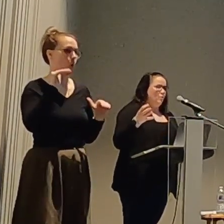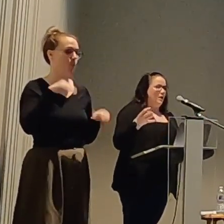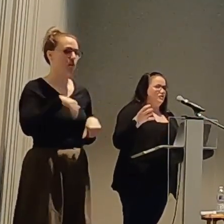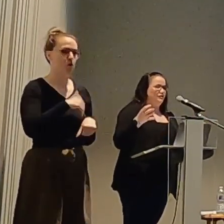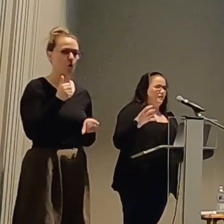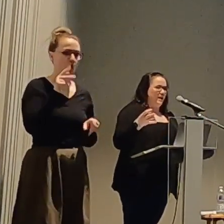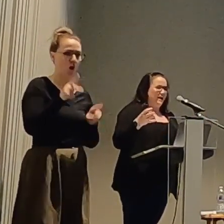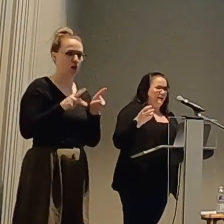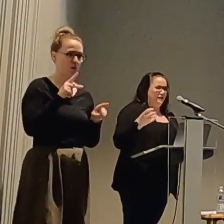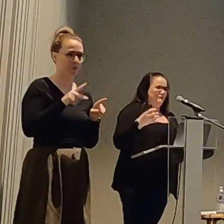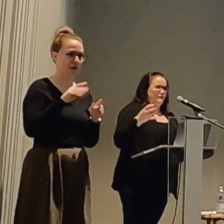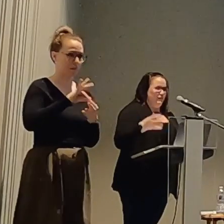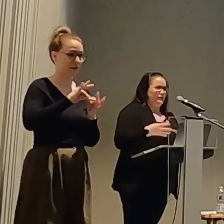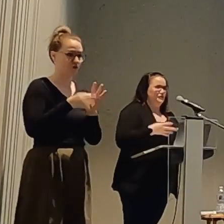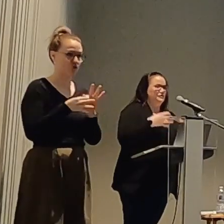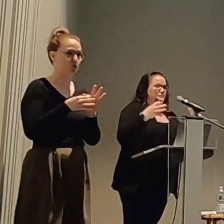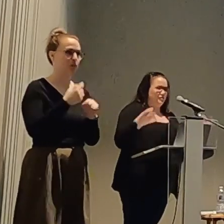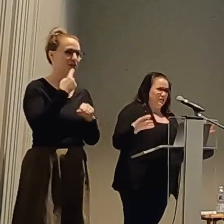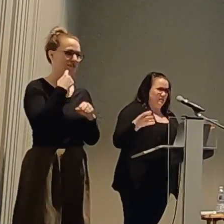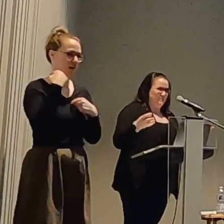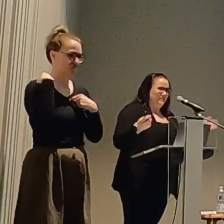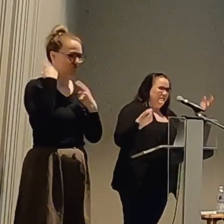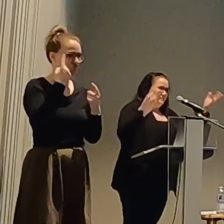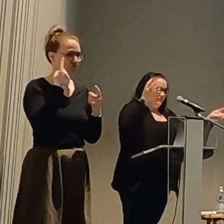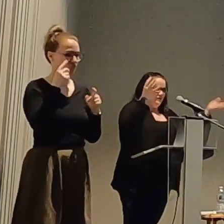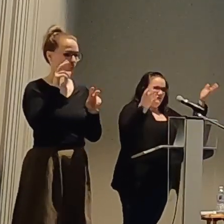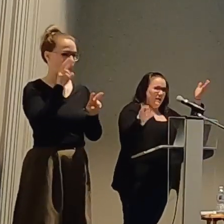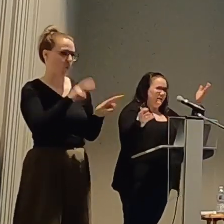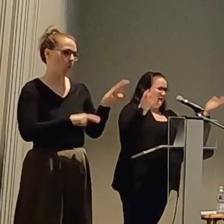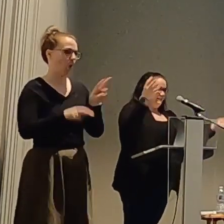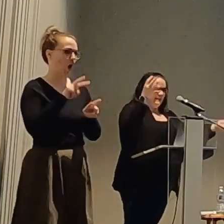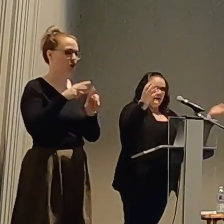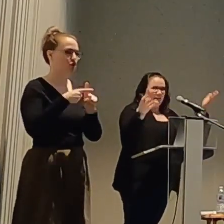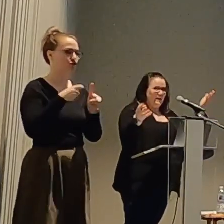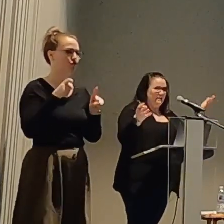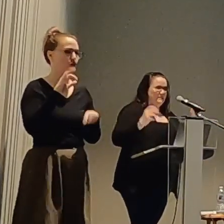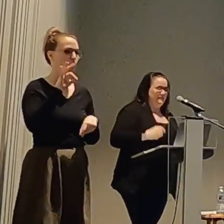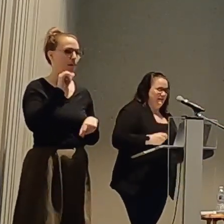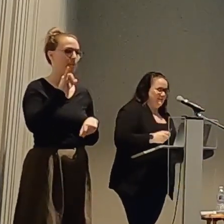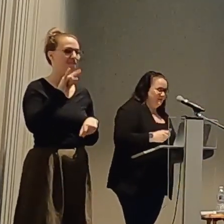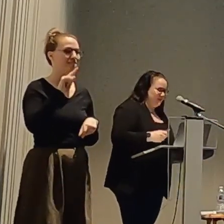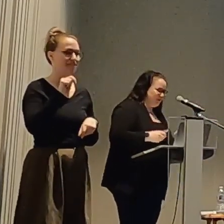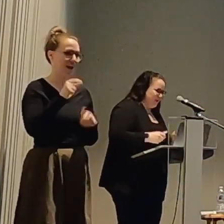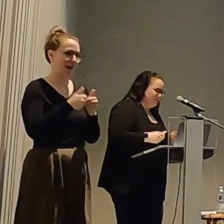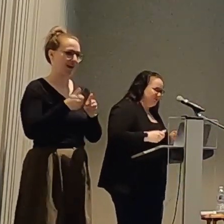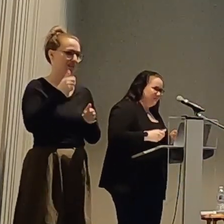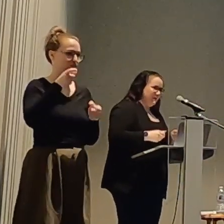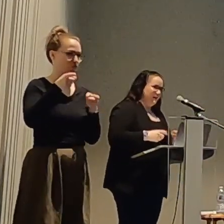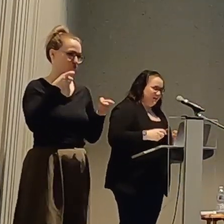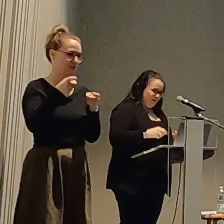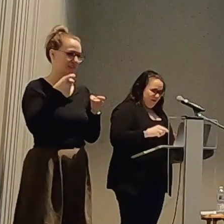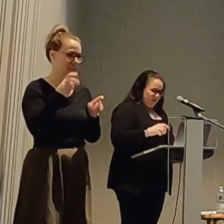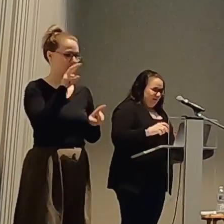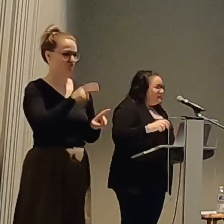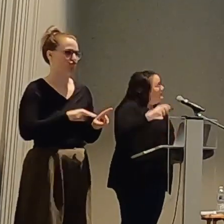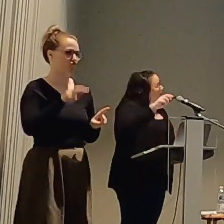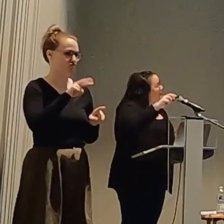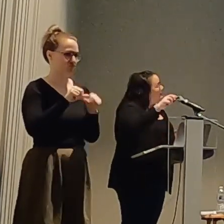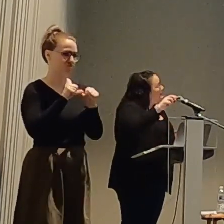the ever-watchful eye of the fascist regime. So you've got exactly opposite ends of the spectrum